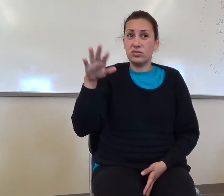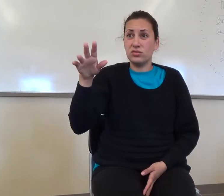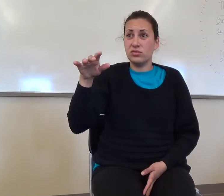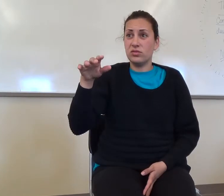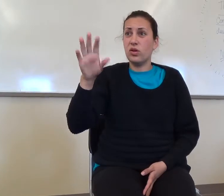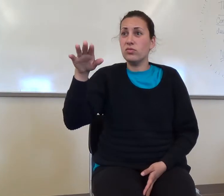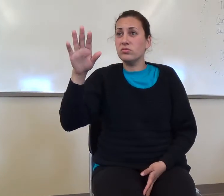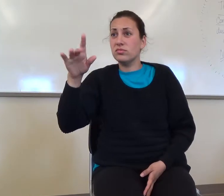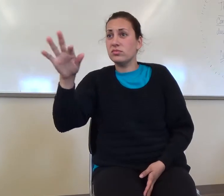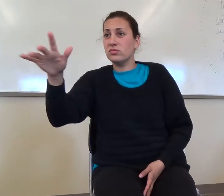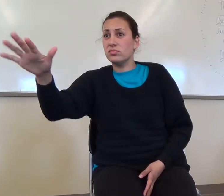in here anywhere?